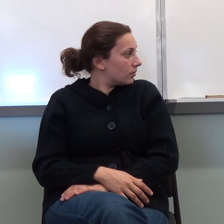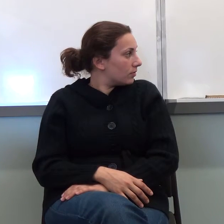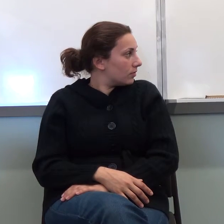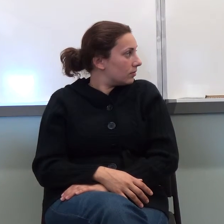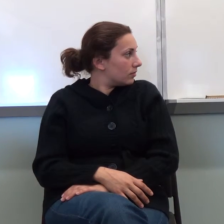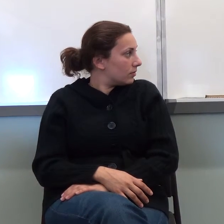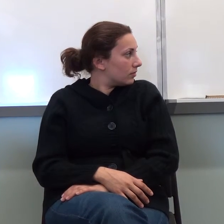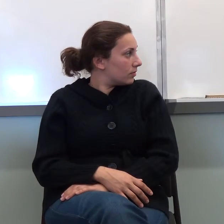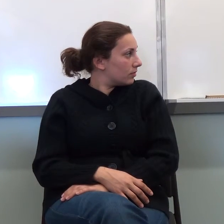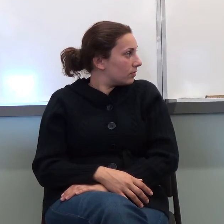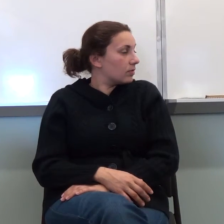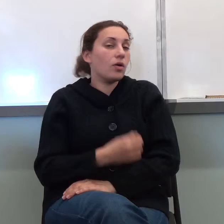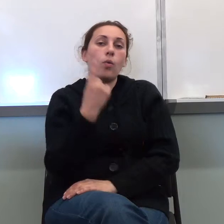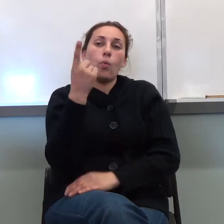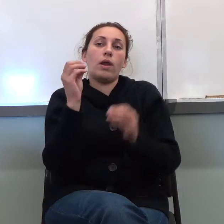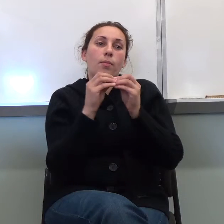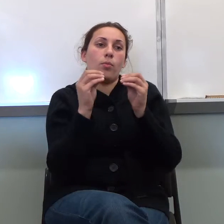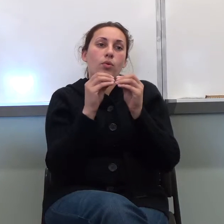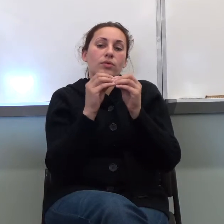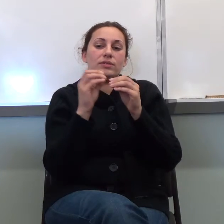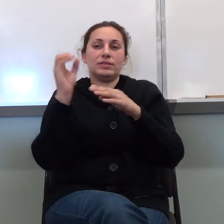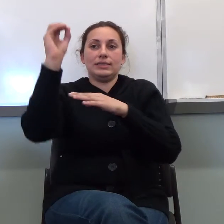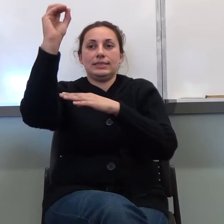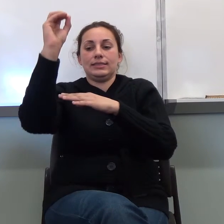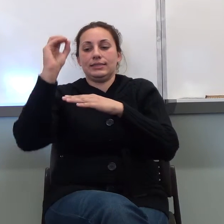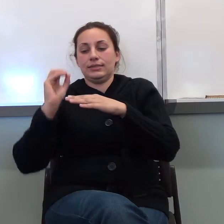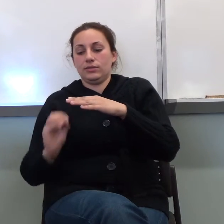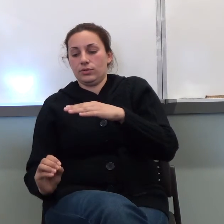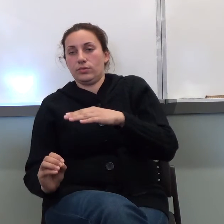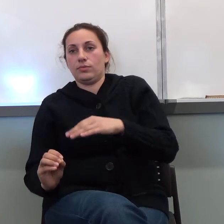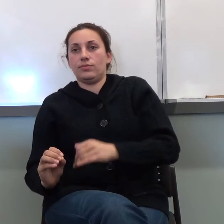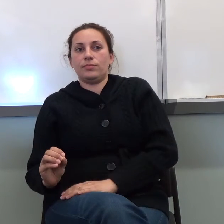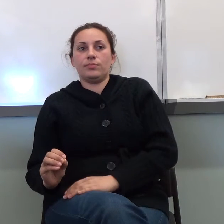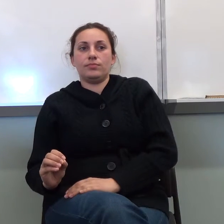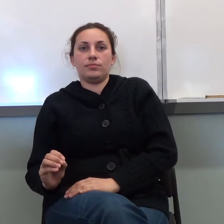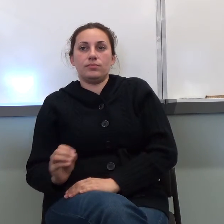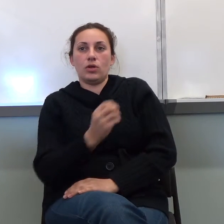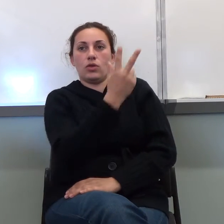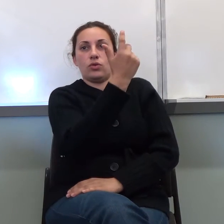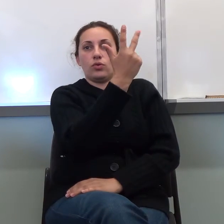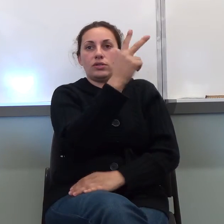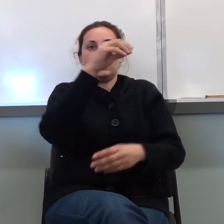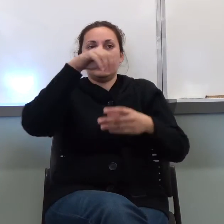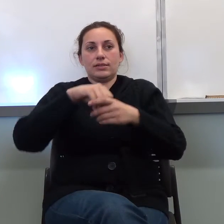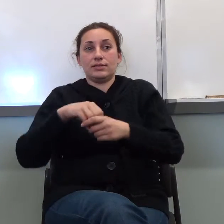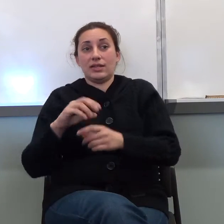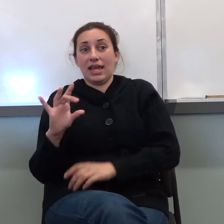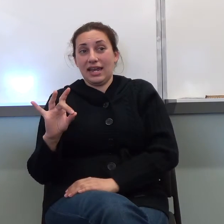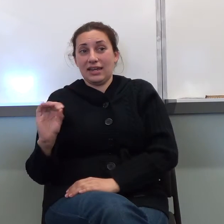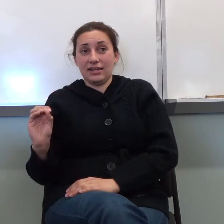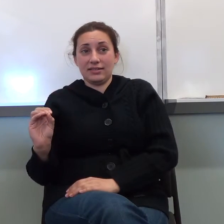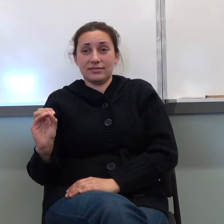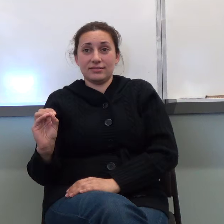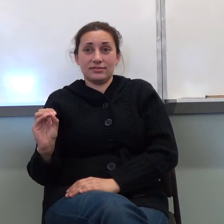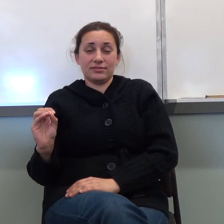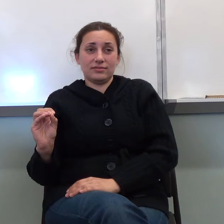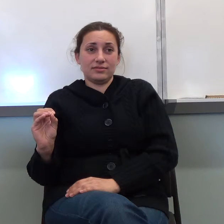And we gotta do one more, bring down zeros, 13 into 80, 6. that's gonna be at least 5,